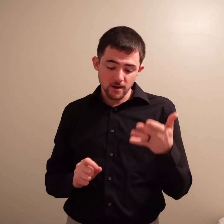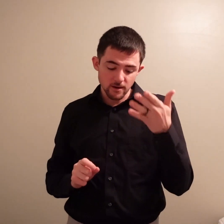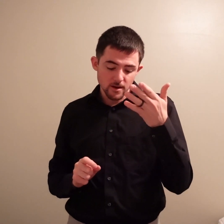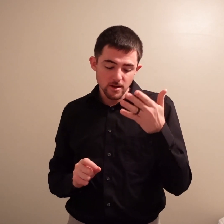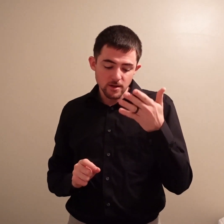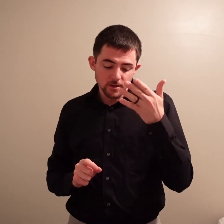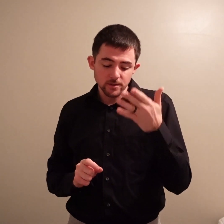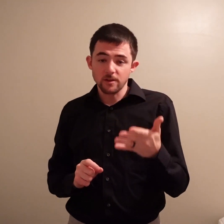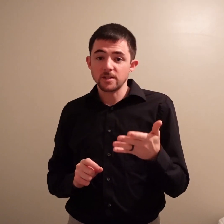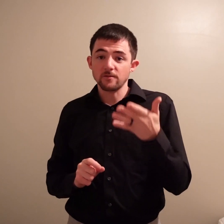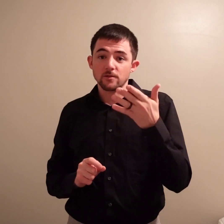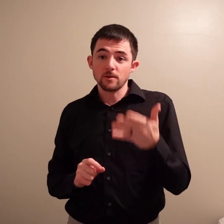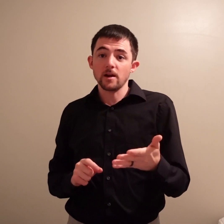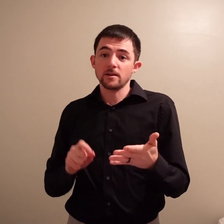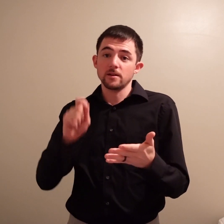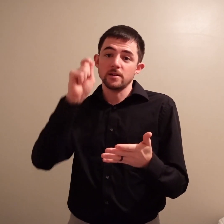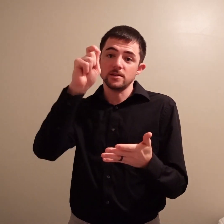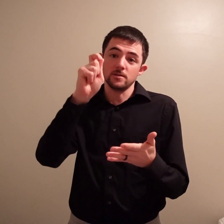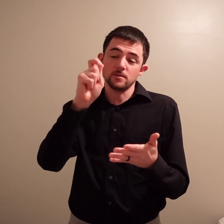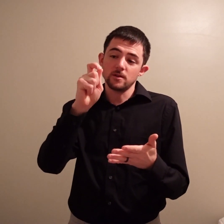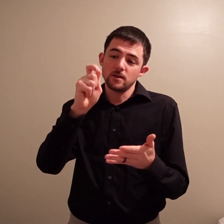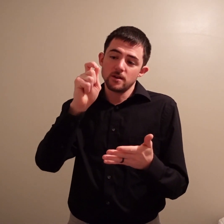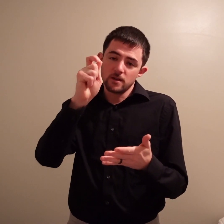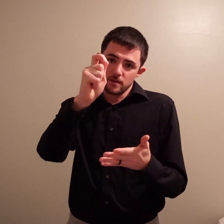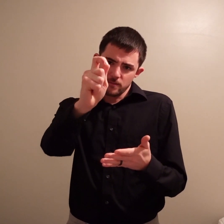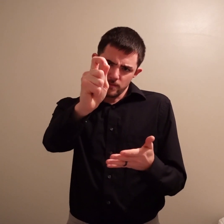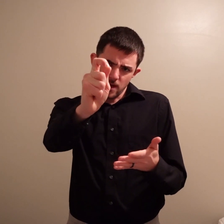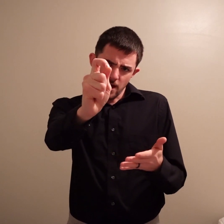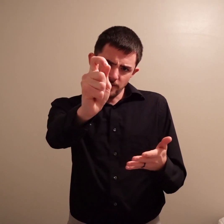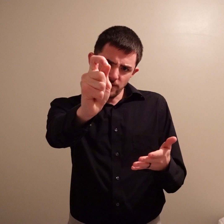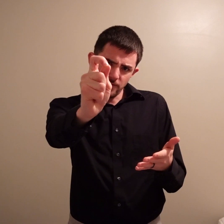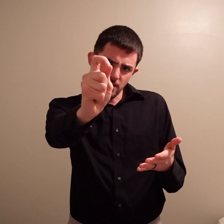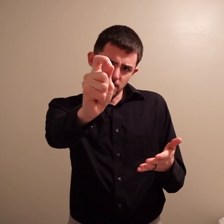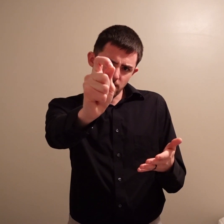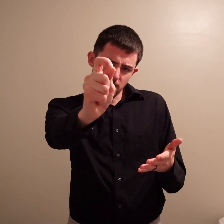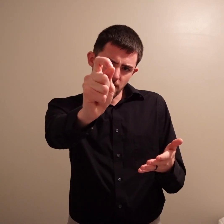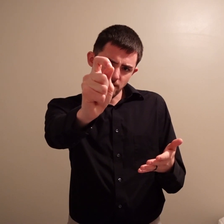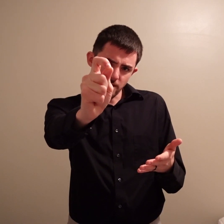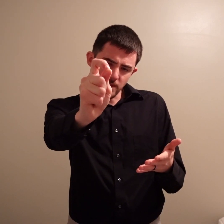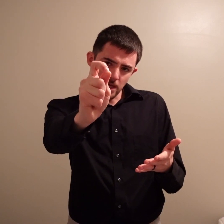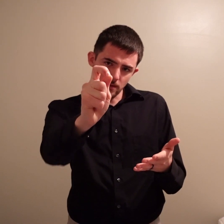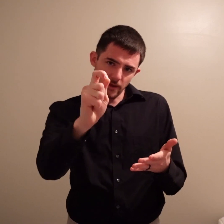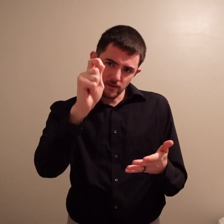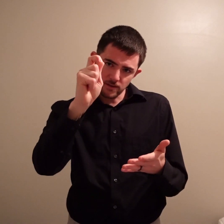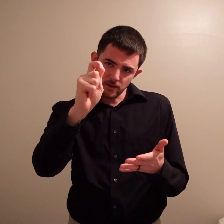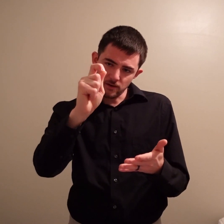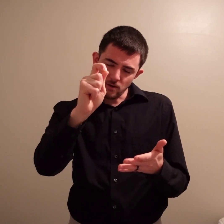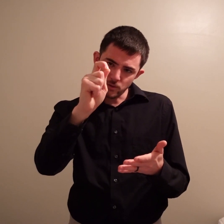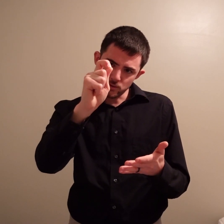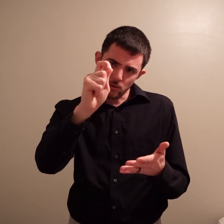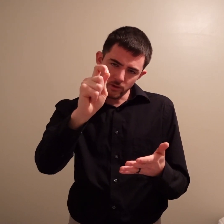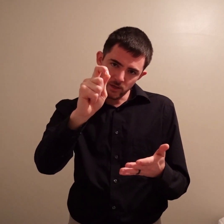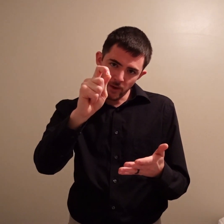writing. So the sign for write is you have your finger and thumb together like this, like you're almost holding a